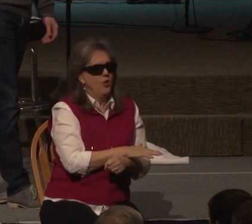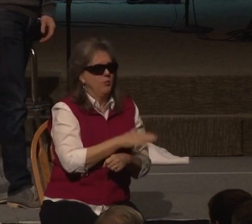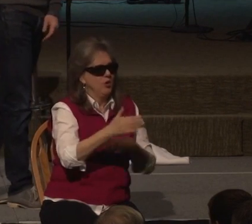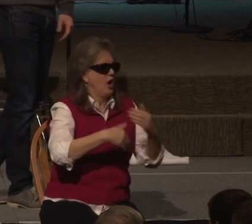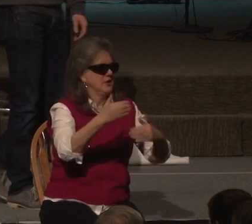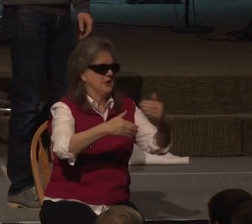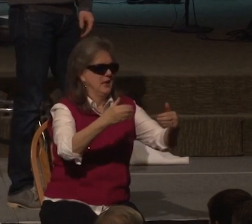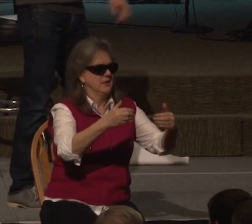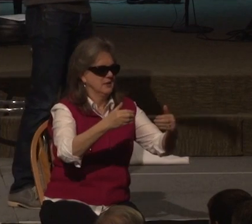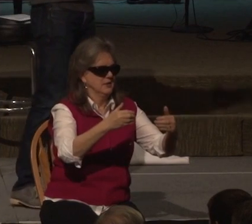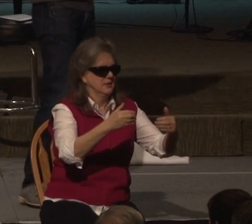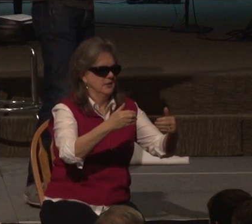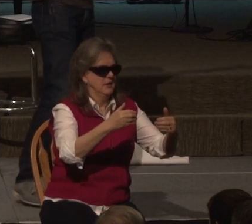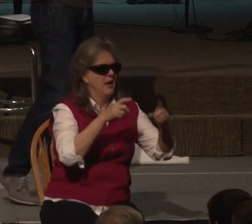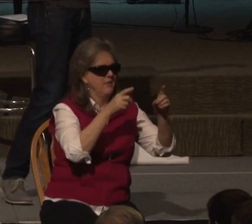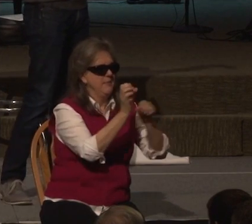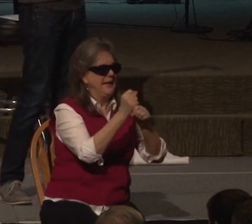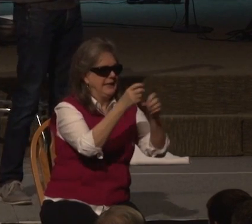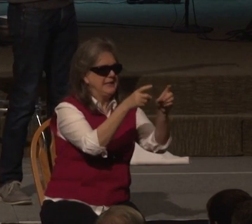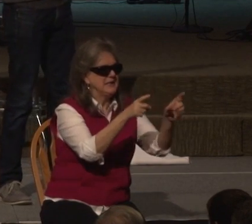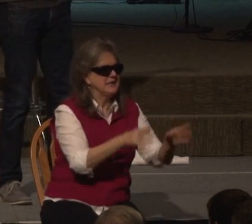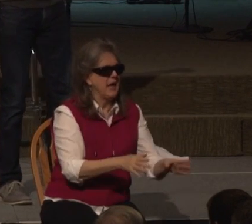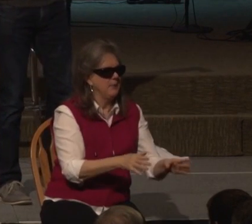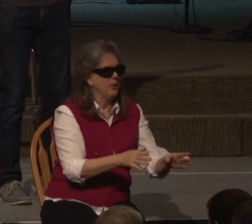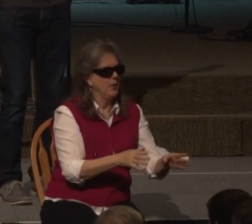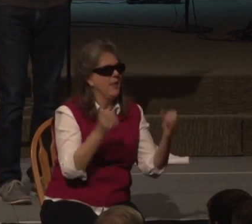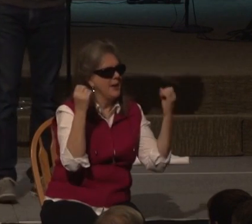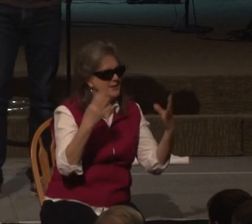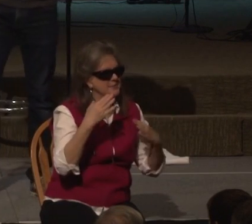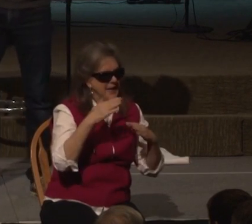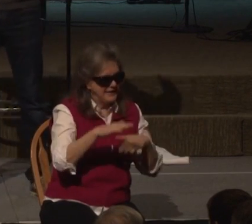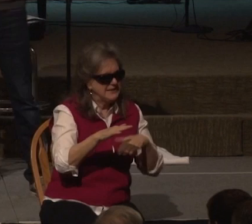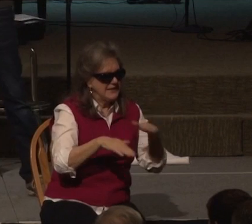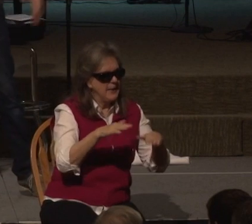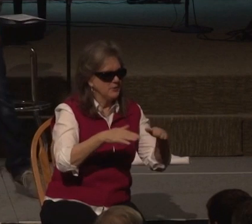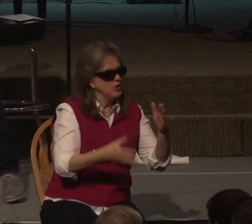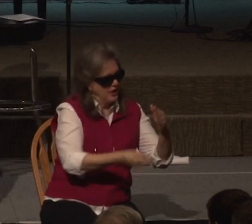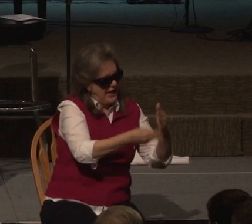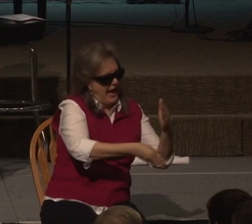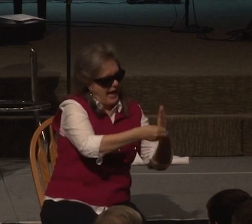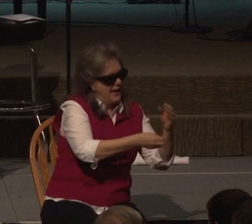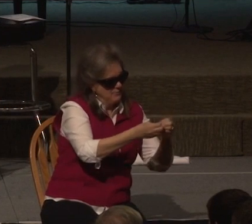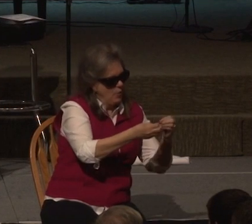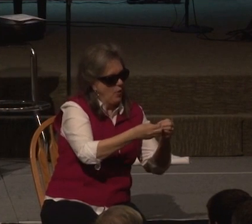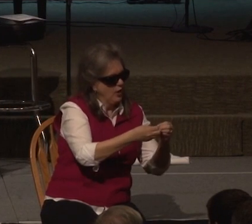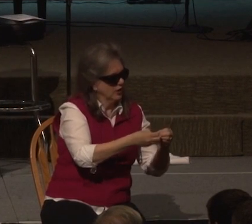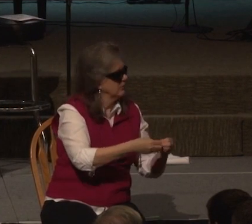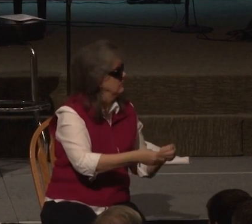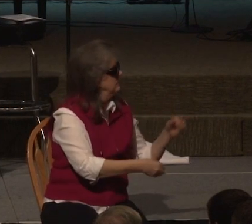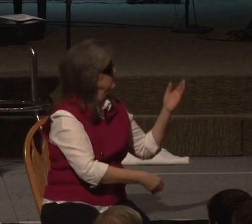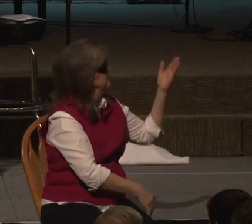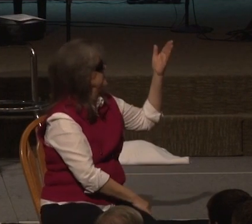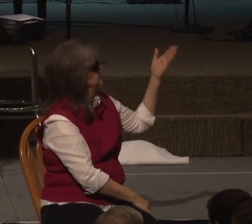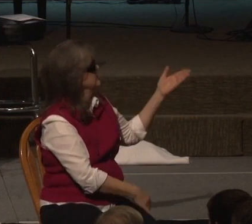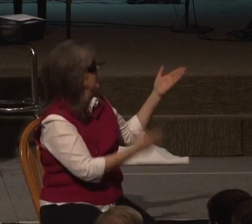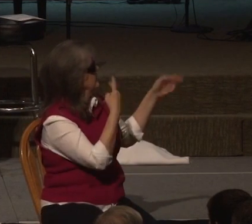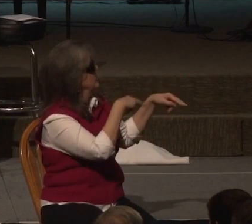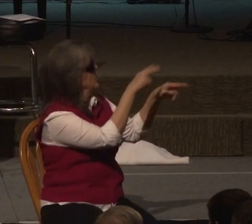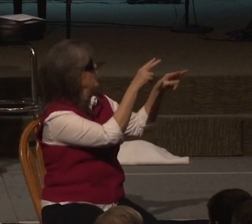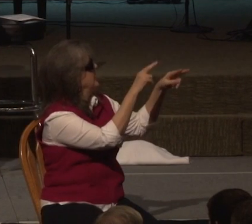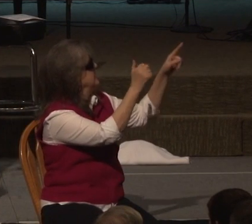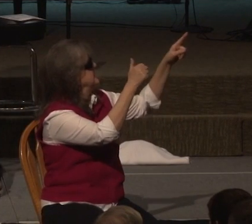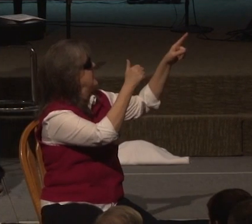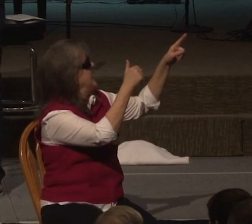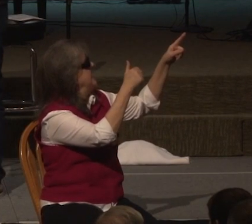process. That there are many steps, basically. You could add some of your own based in this. But if you look at number 10,